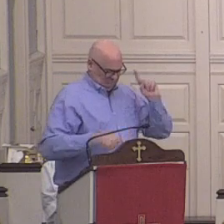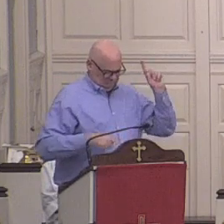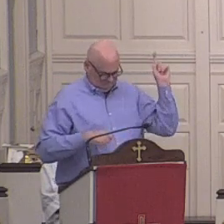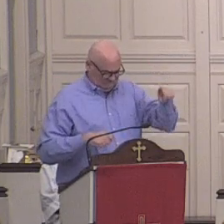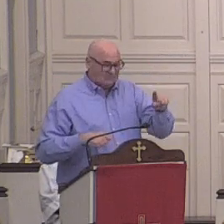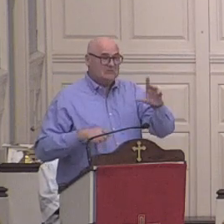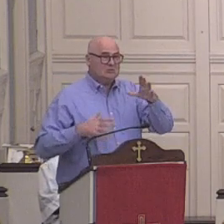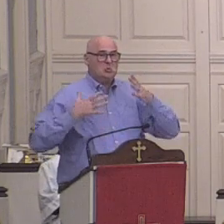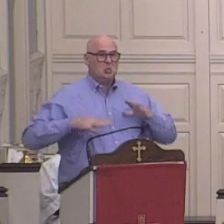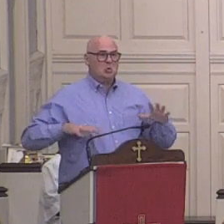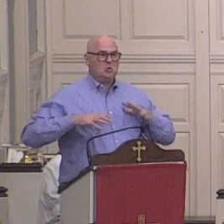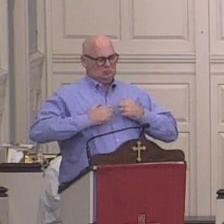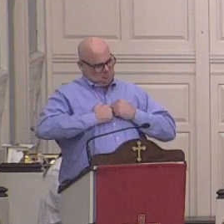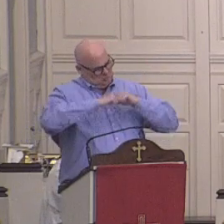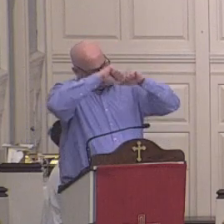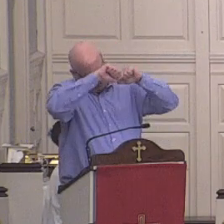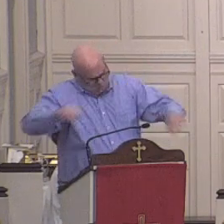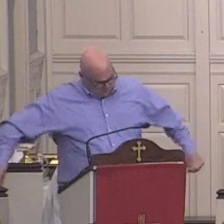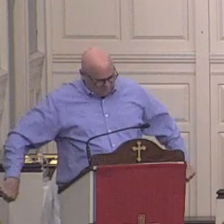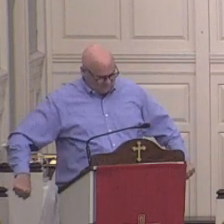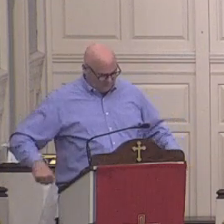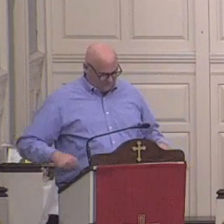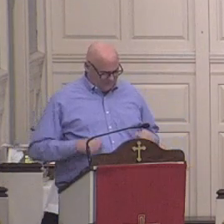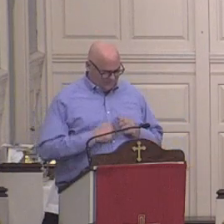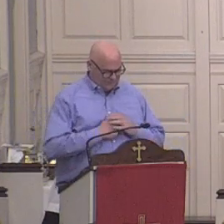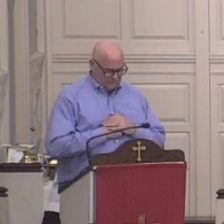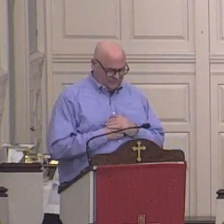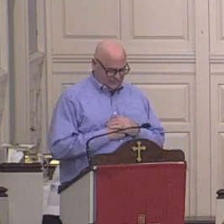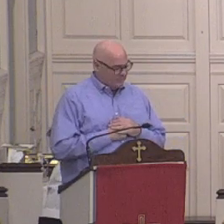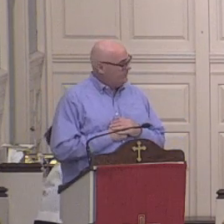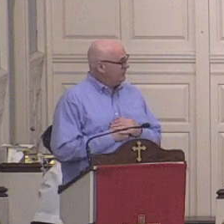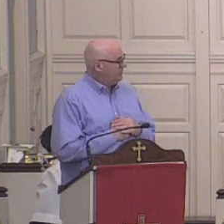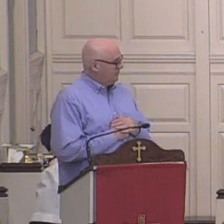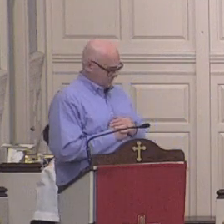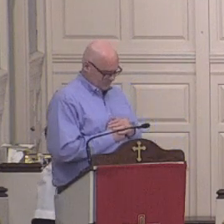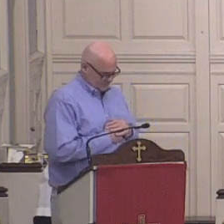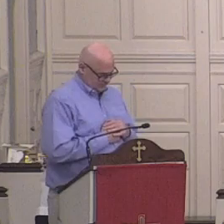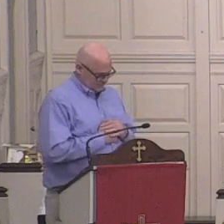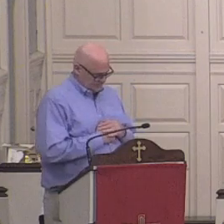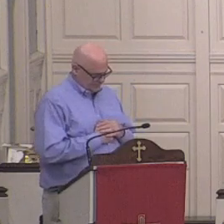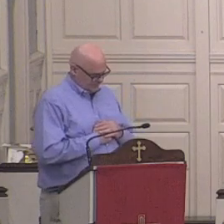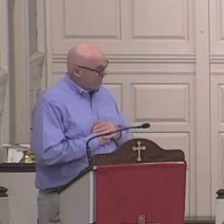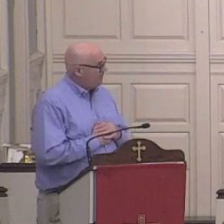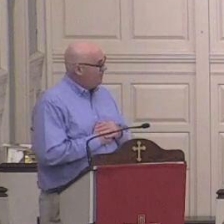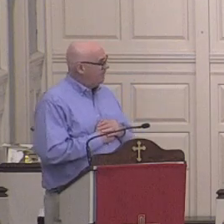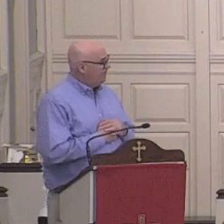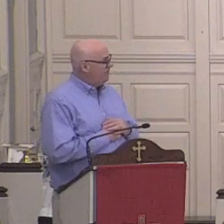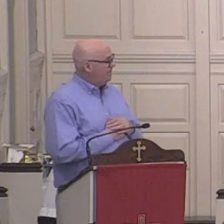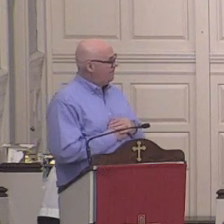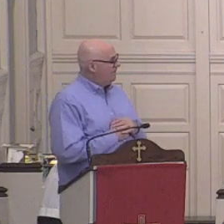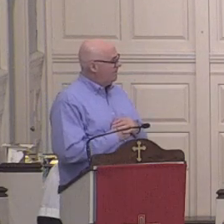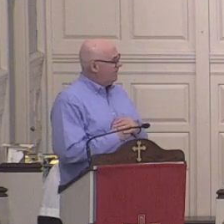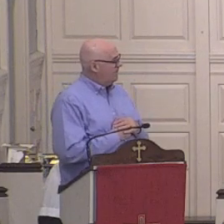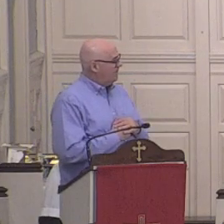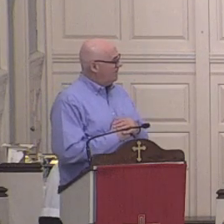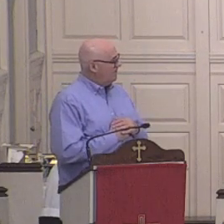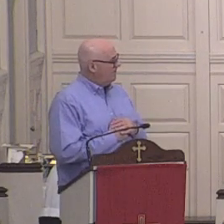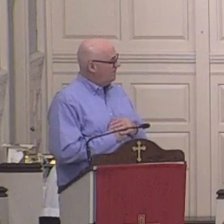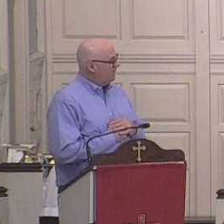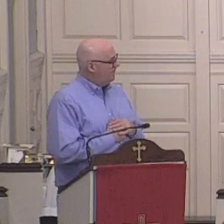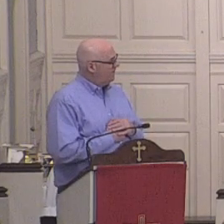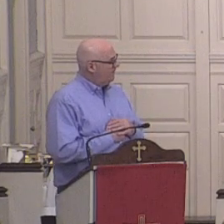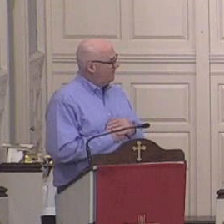At that, the high priest tore his garments and said, "What further need have we